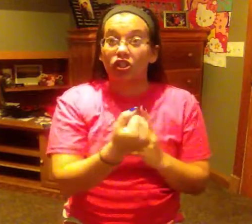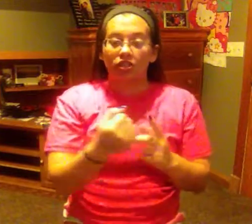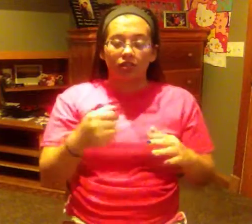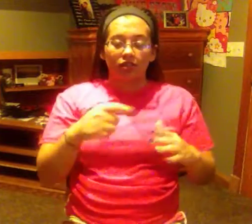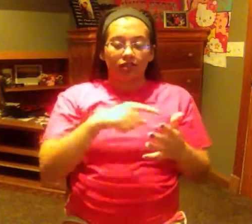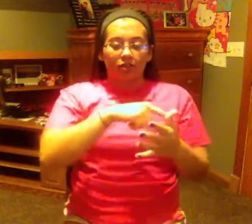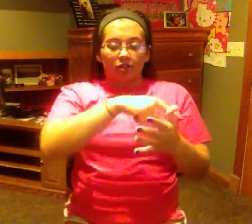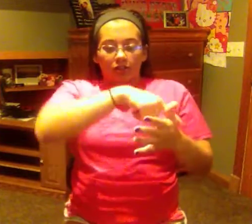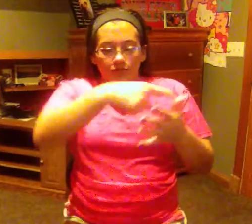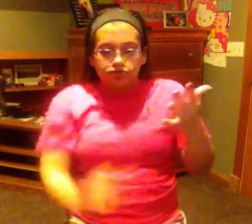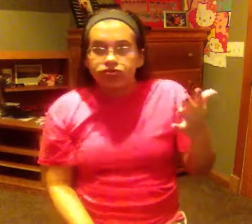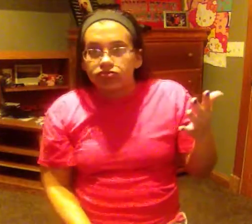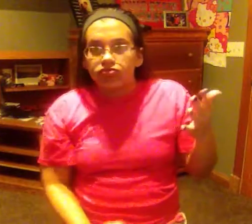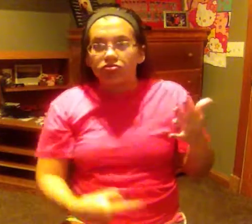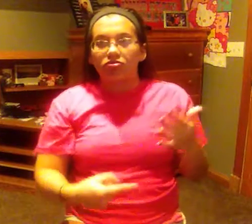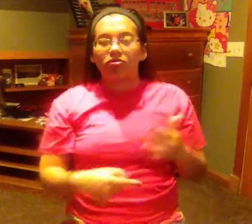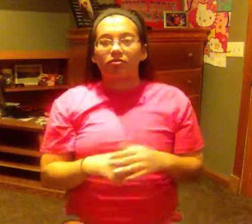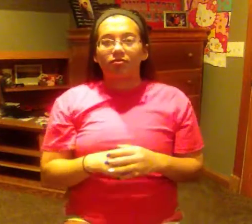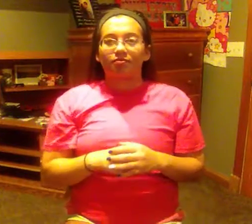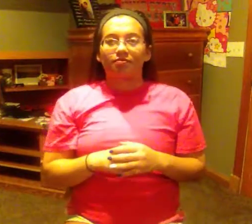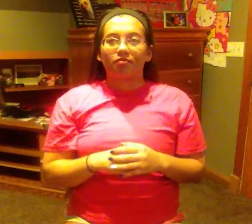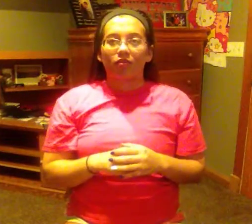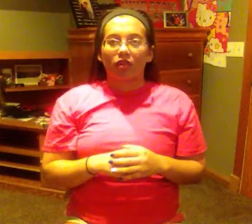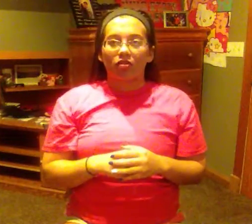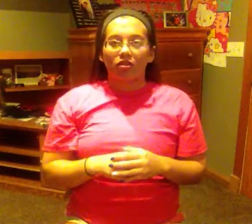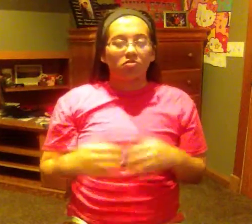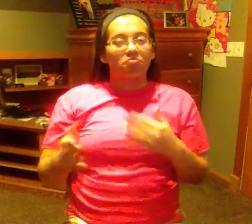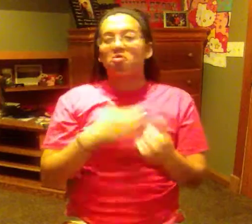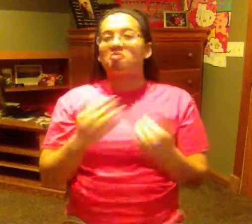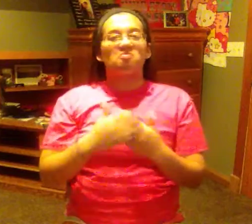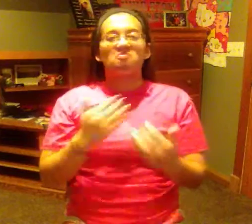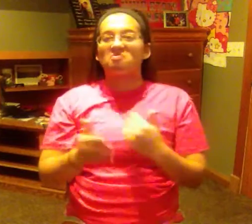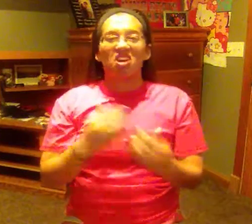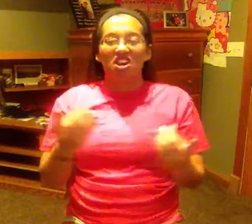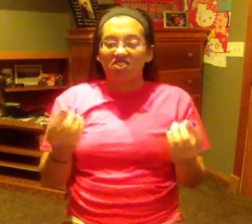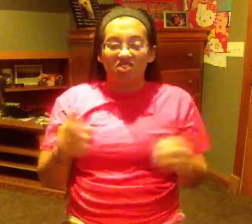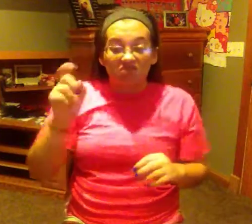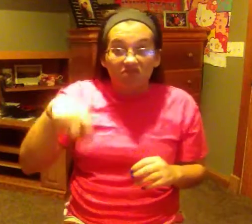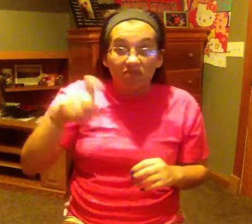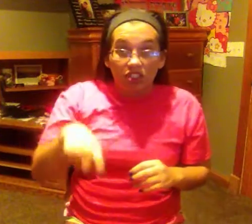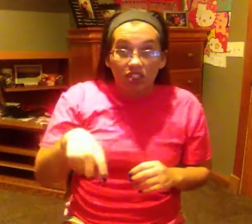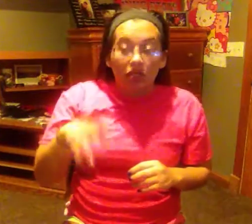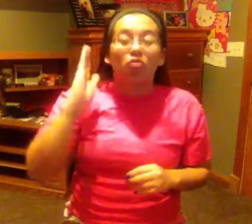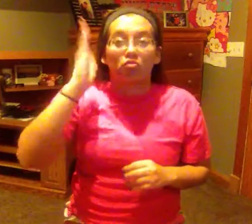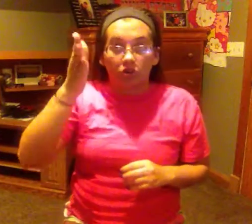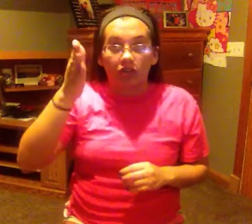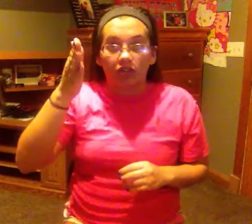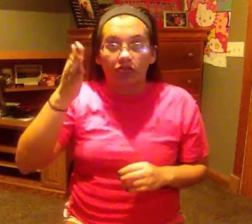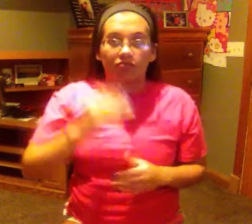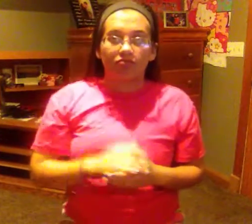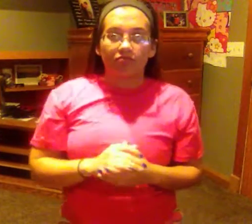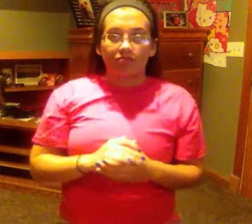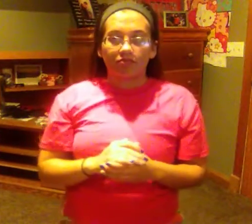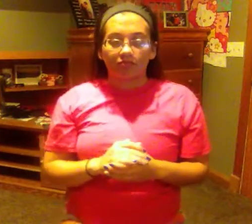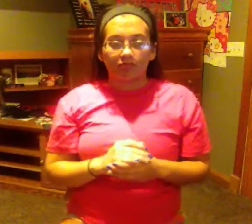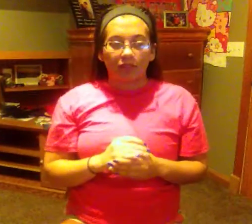rising floodwaters. Whatever the assignment, from pilots to crew chiefs, to the mechanics on the ground, every member of the aviation branch has